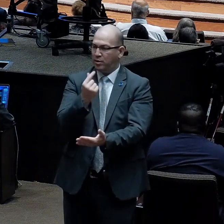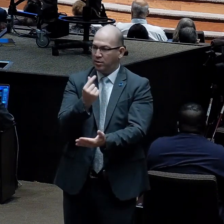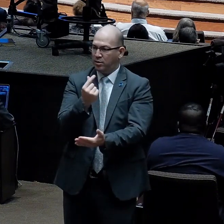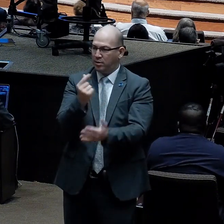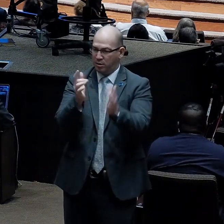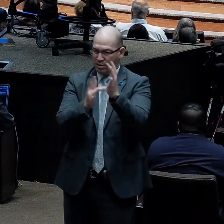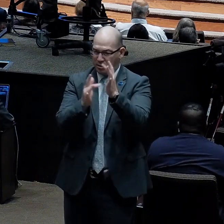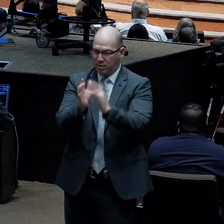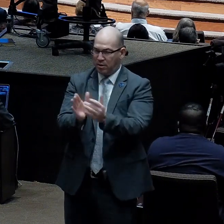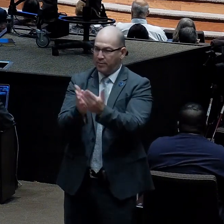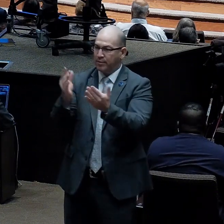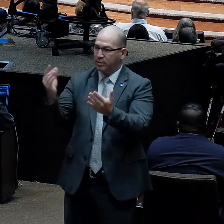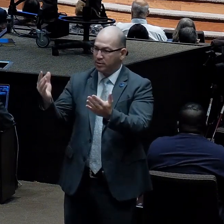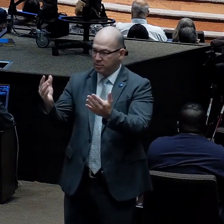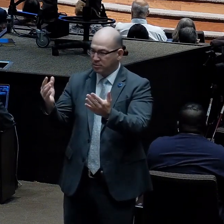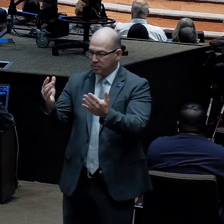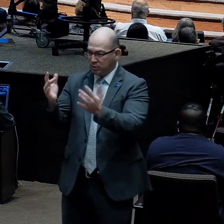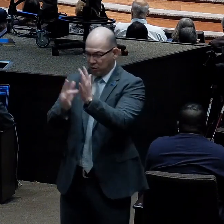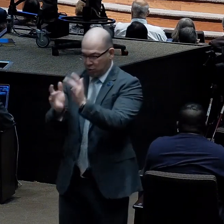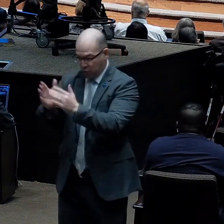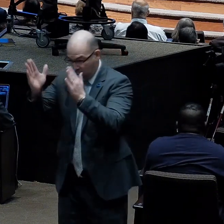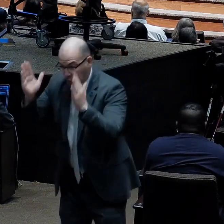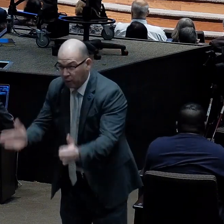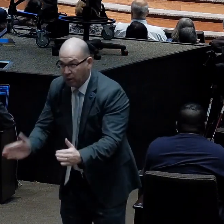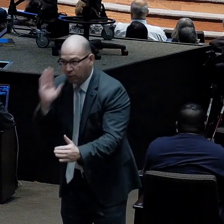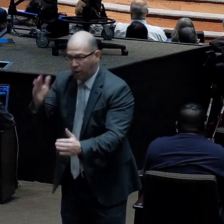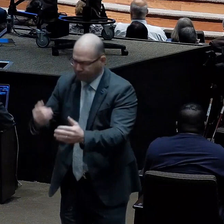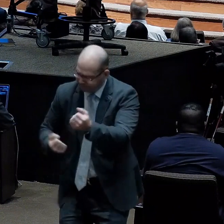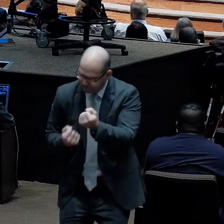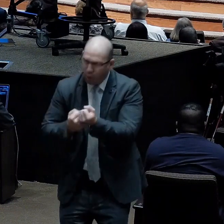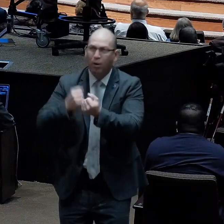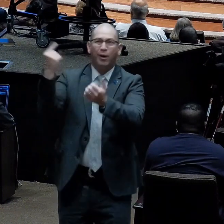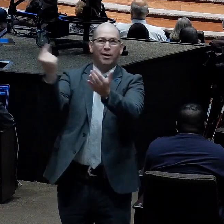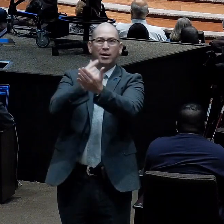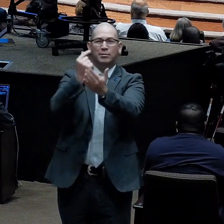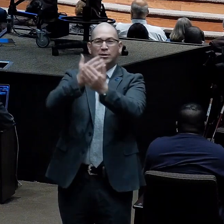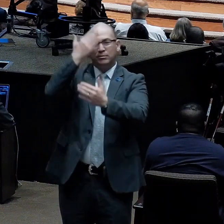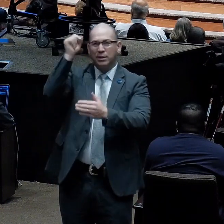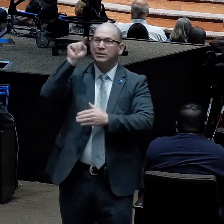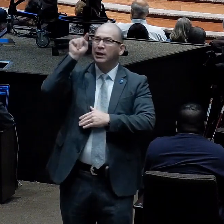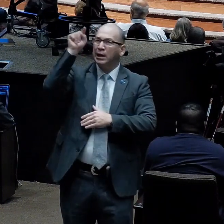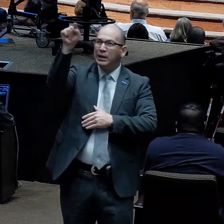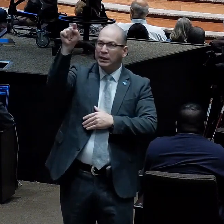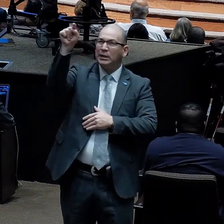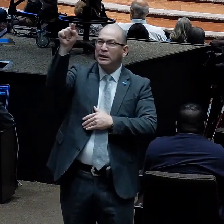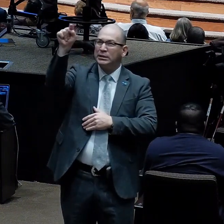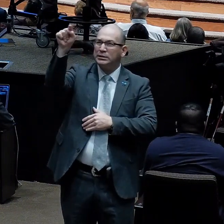up Christ and the gospel because Jesus is the equalizer of all men.